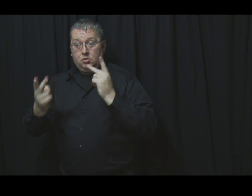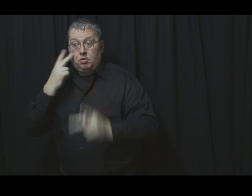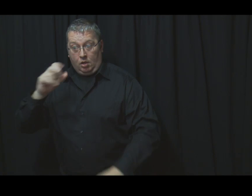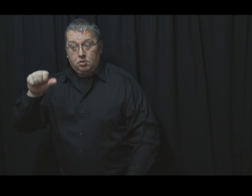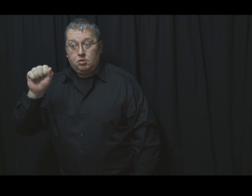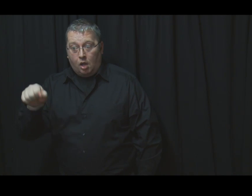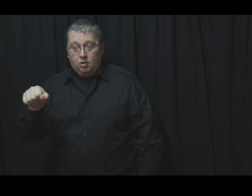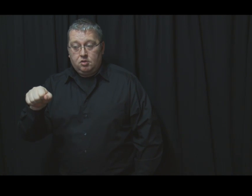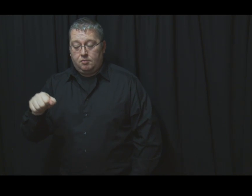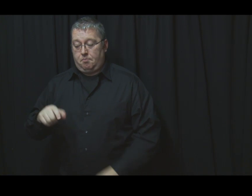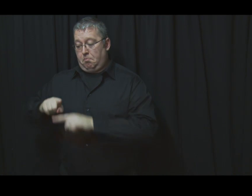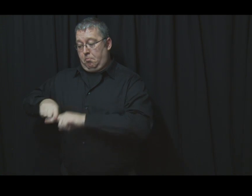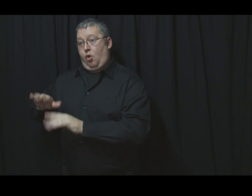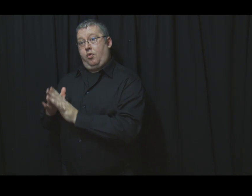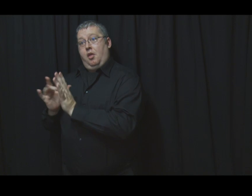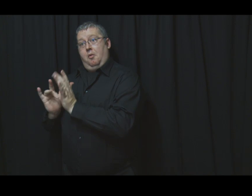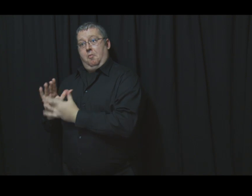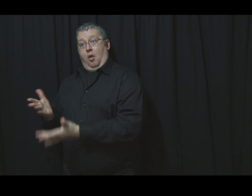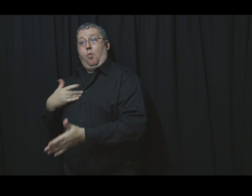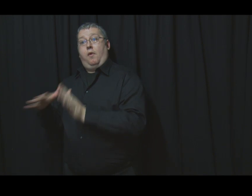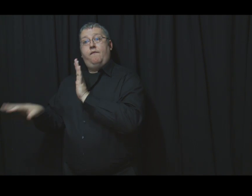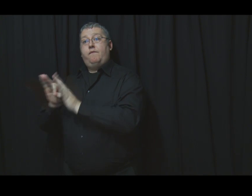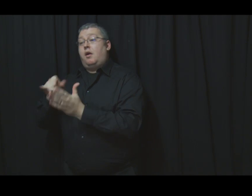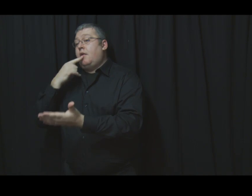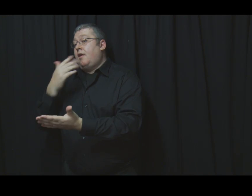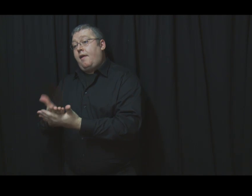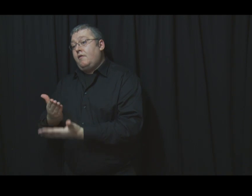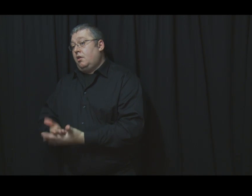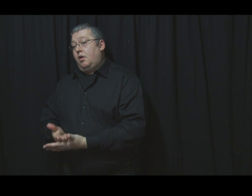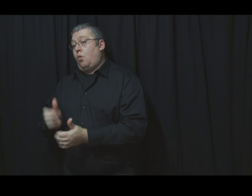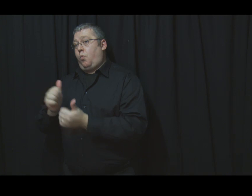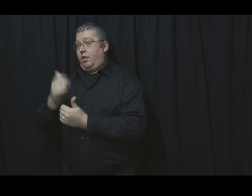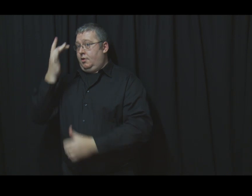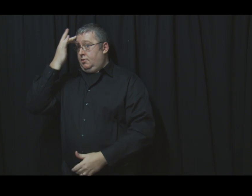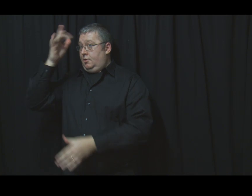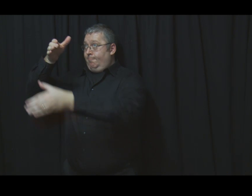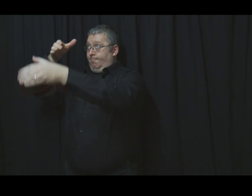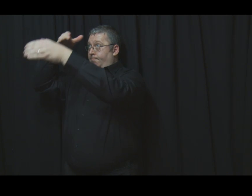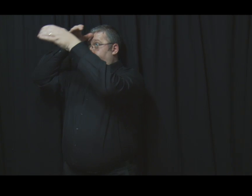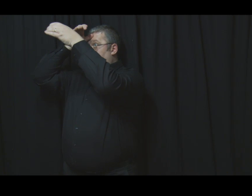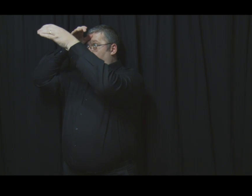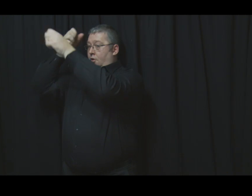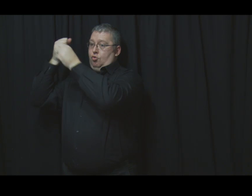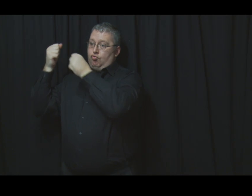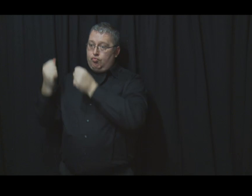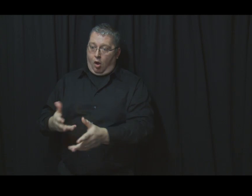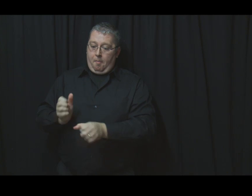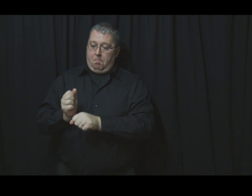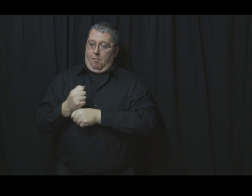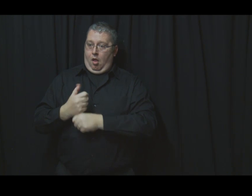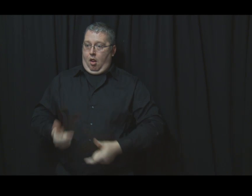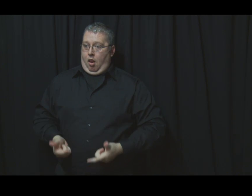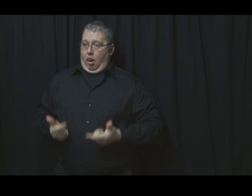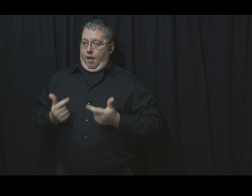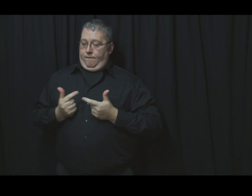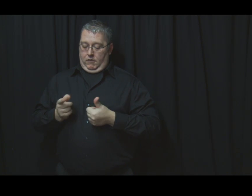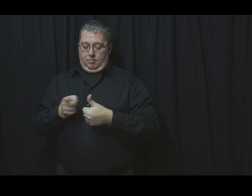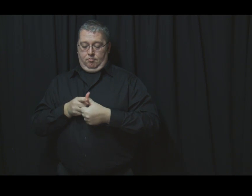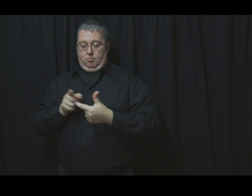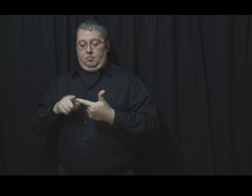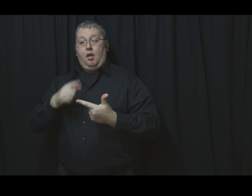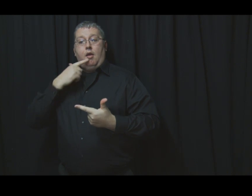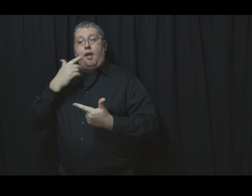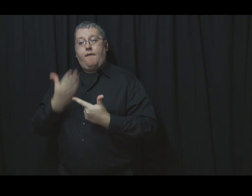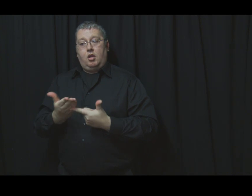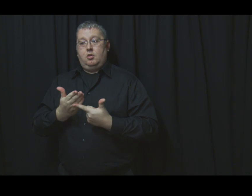based on the Bible, we'd expect to find evidence confirming an intelligence produced life. we'd expect to find evidence